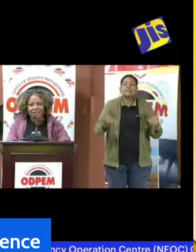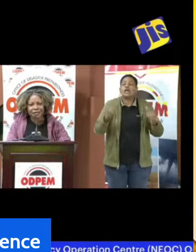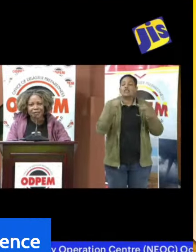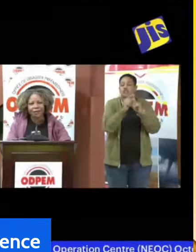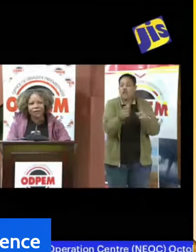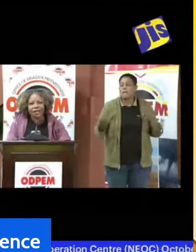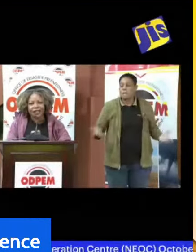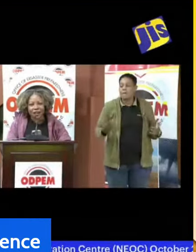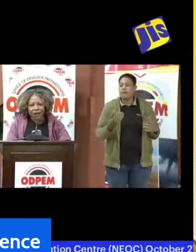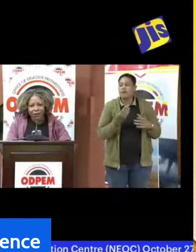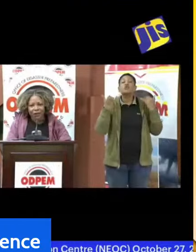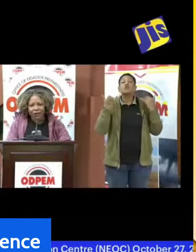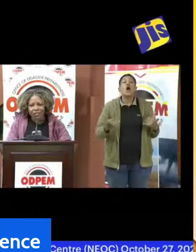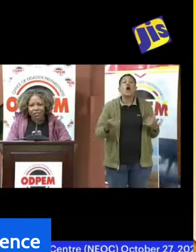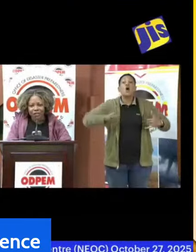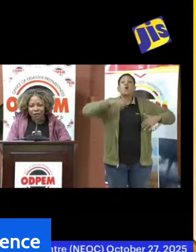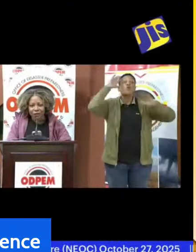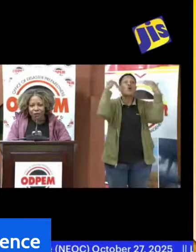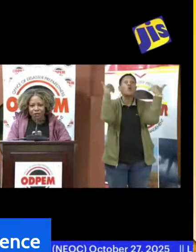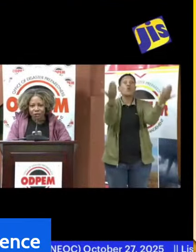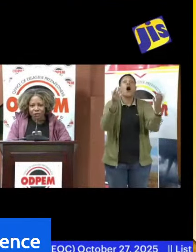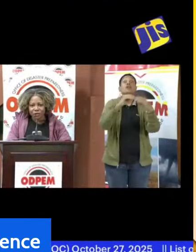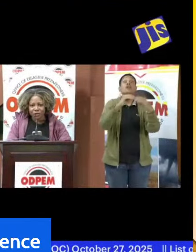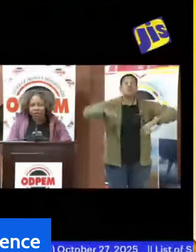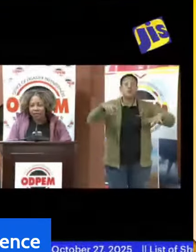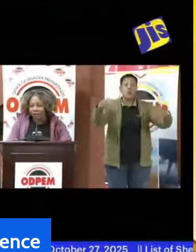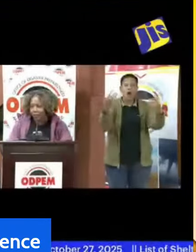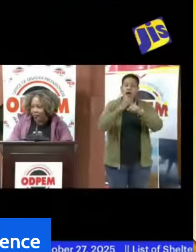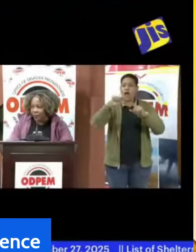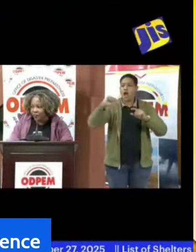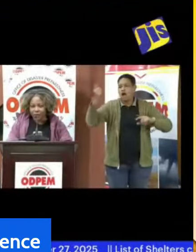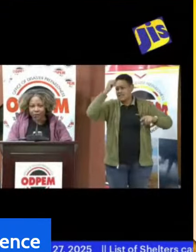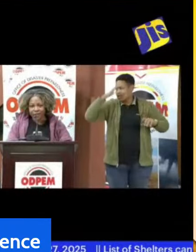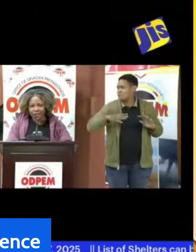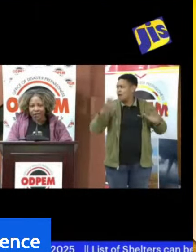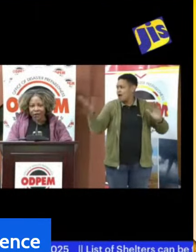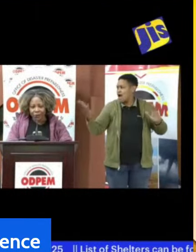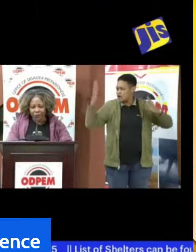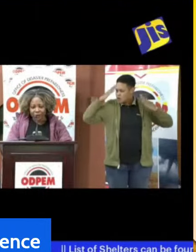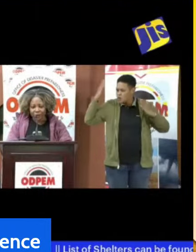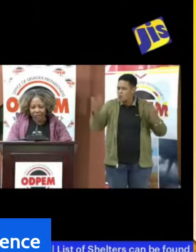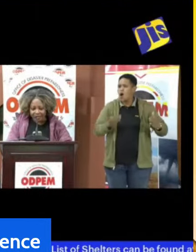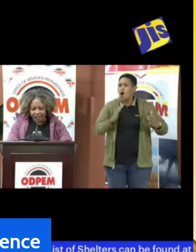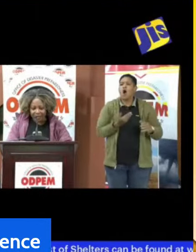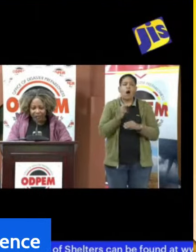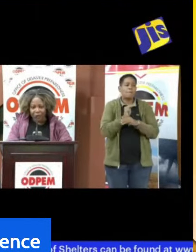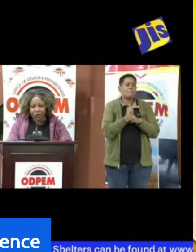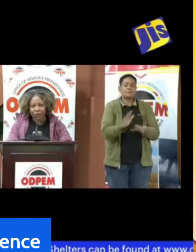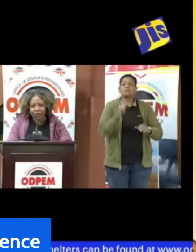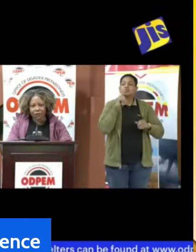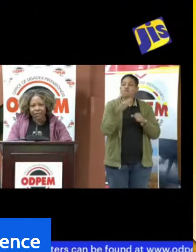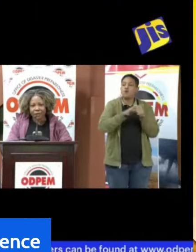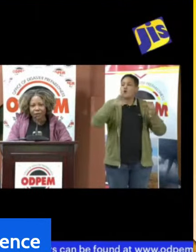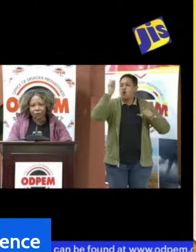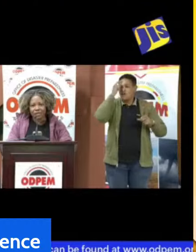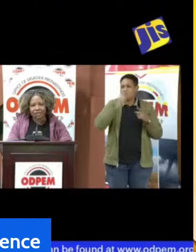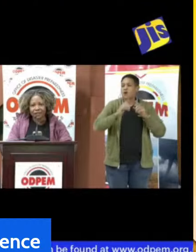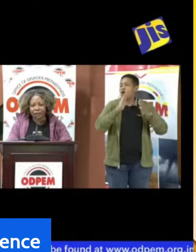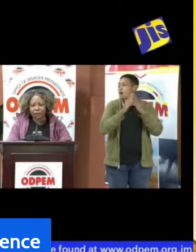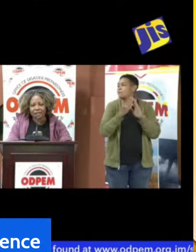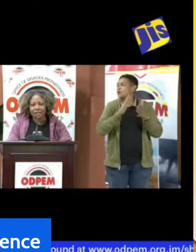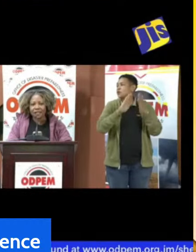And so now we are going to go to the other man of the hour, or Minister of Local Government and